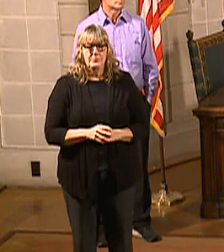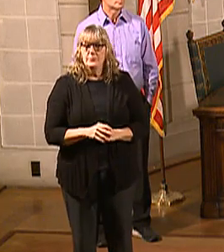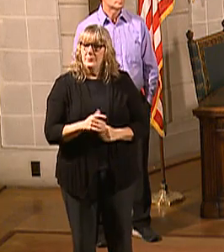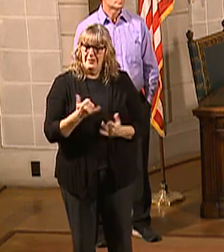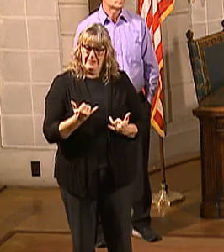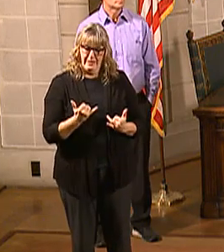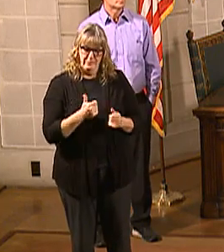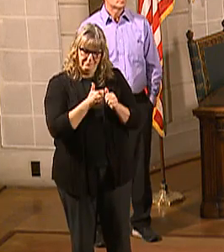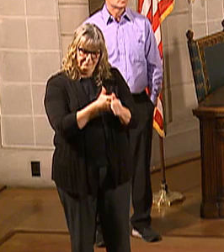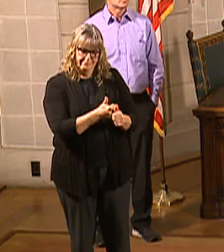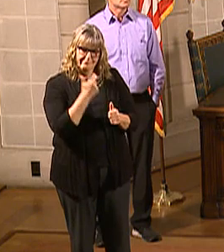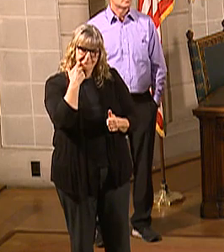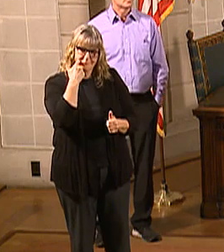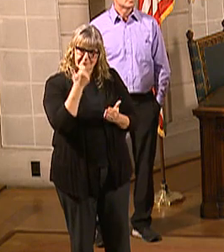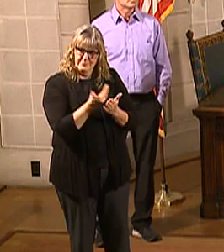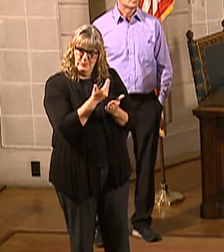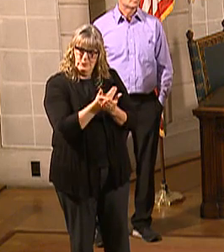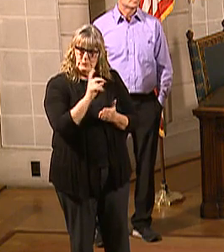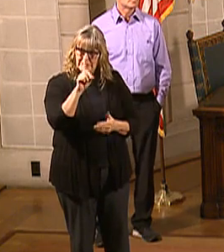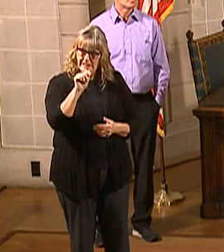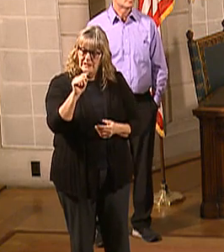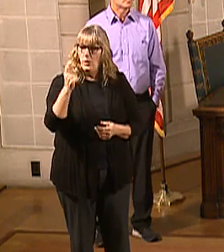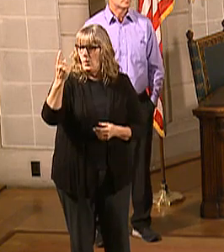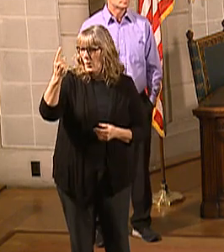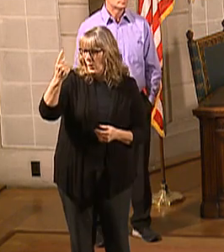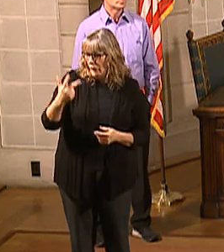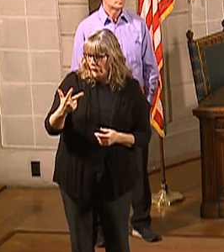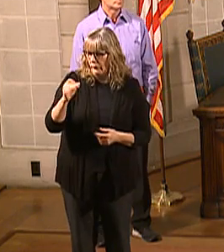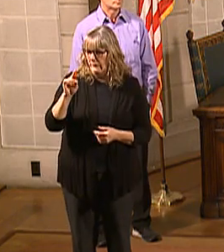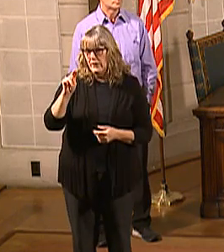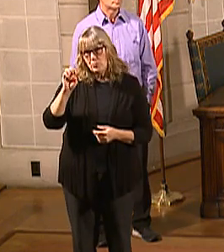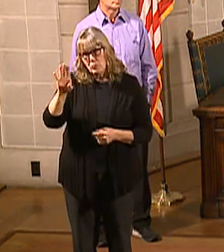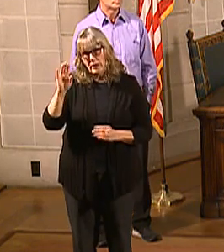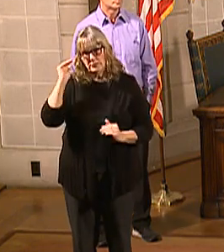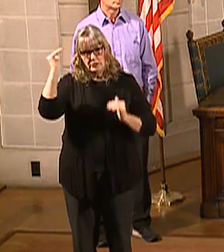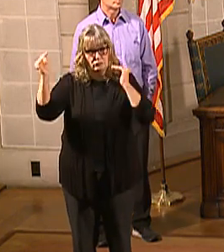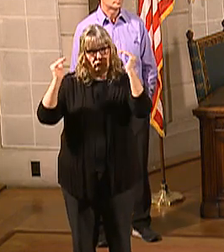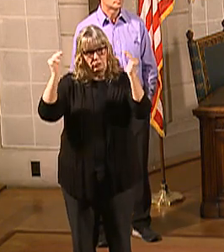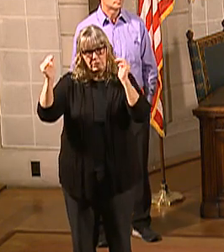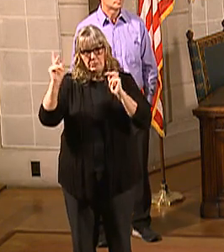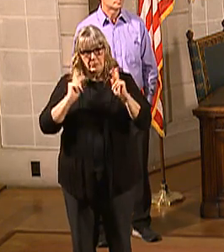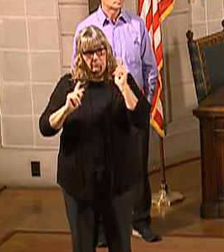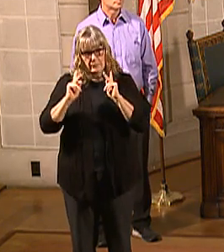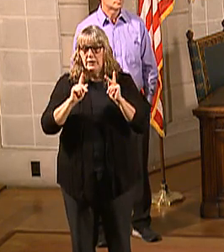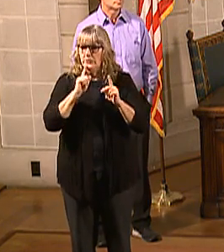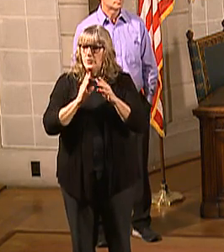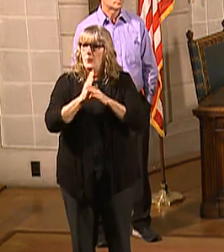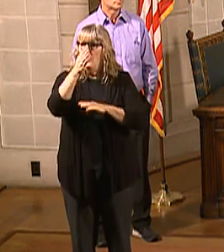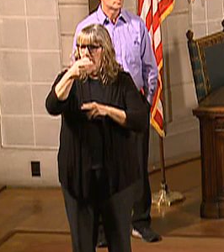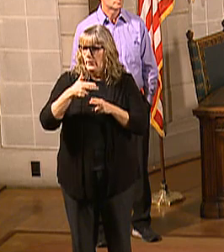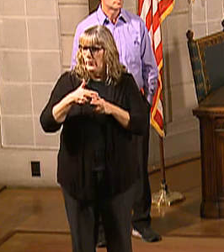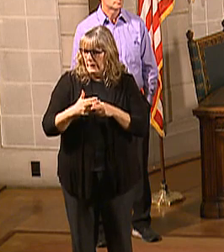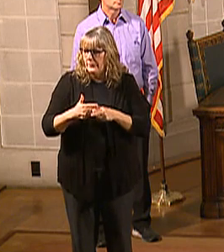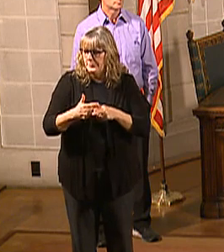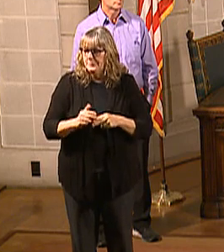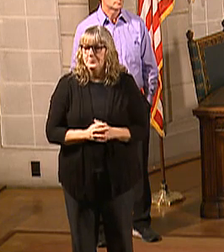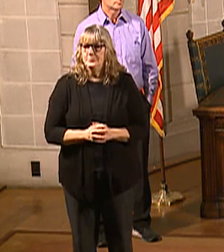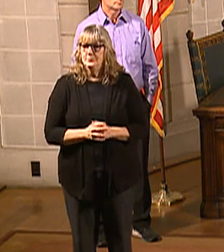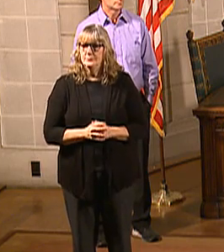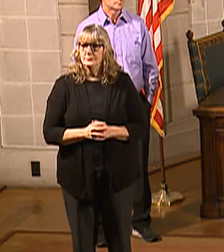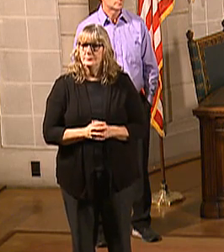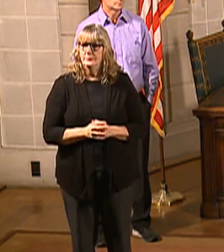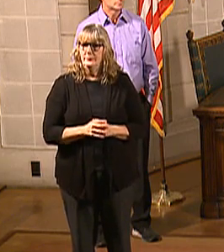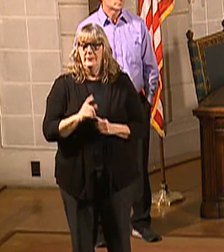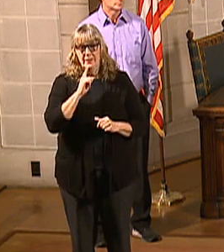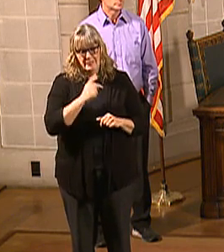latest data, 1/3 of the Nebraska adult population is overweight. This is